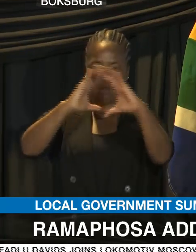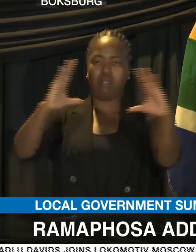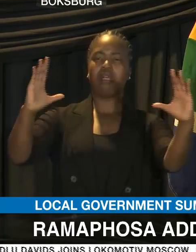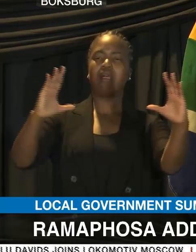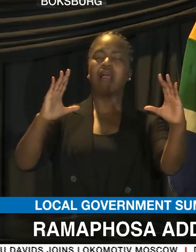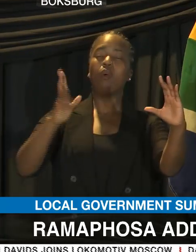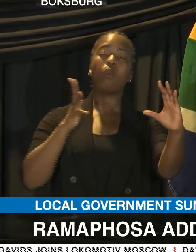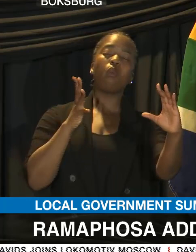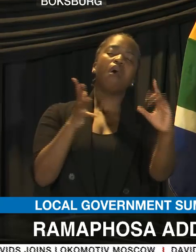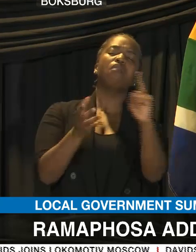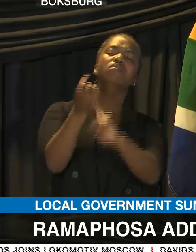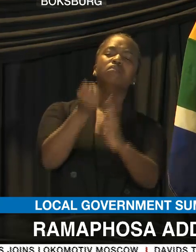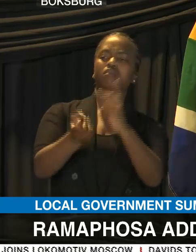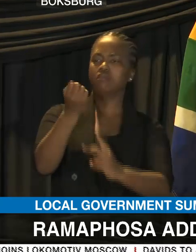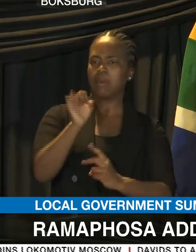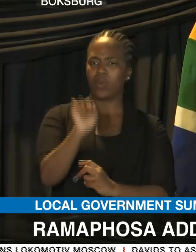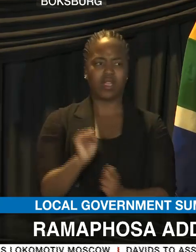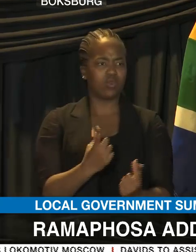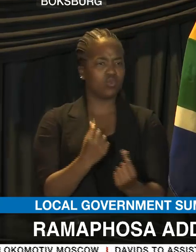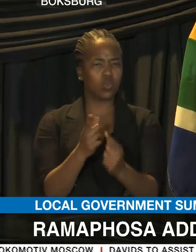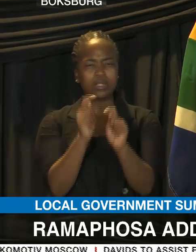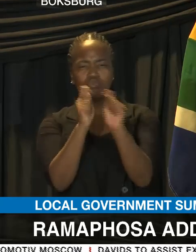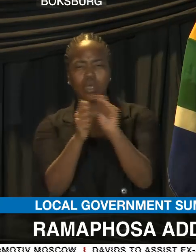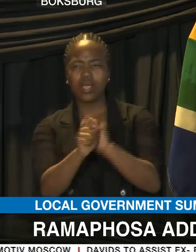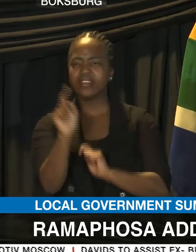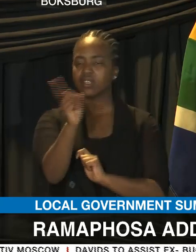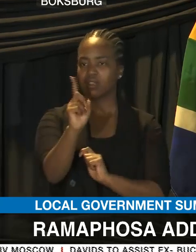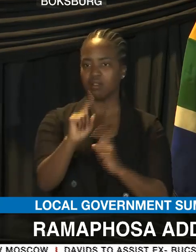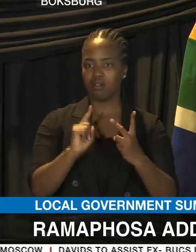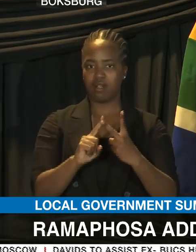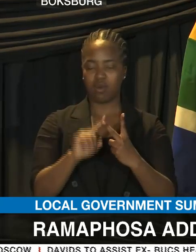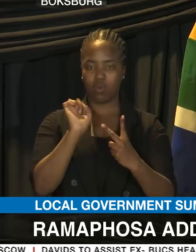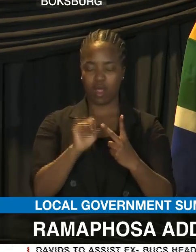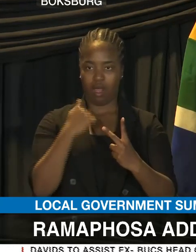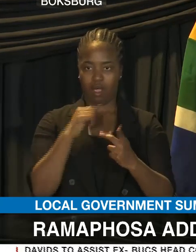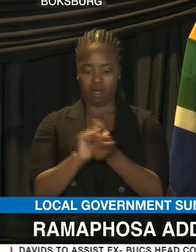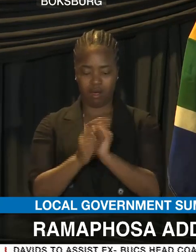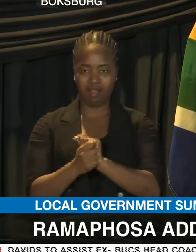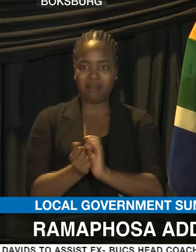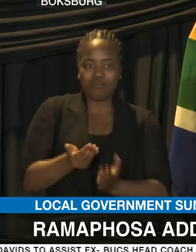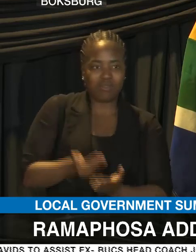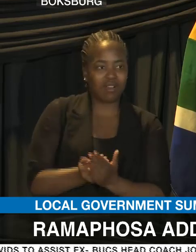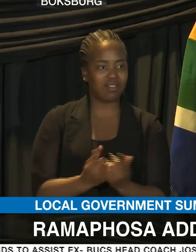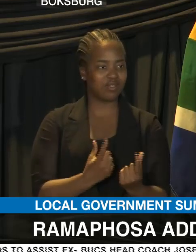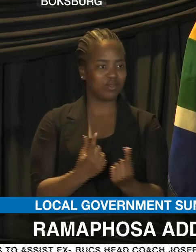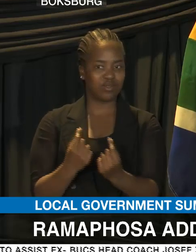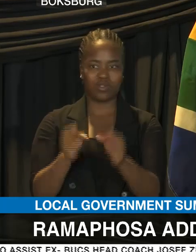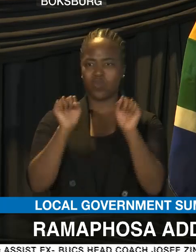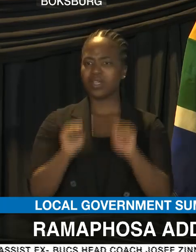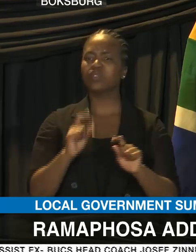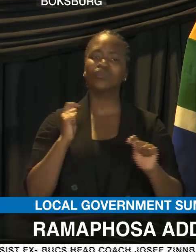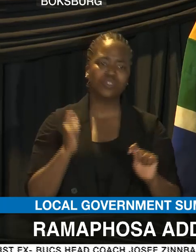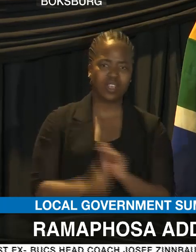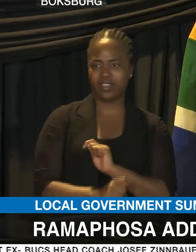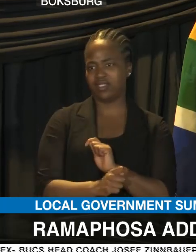see what is it that we can change and bring to bear so that we can be able to